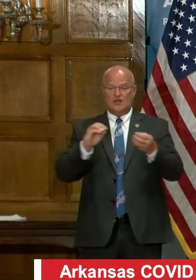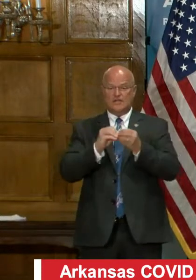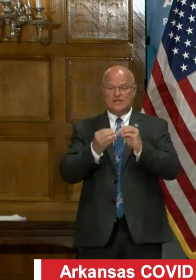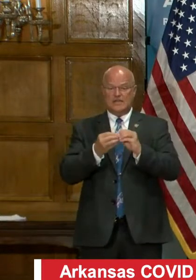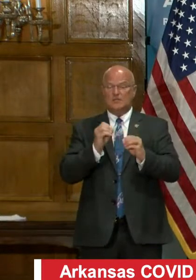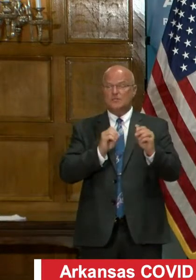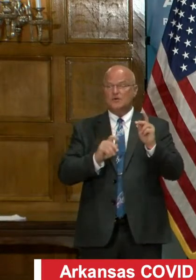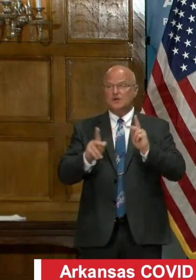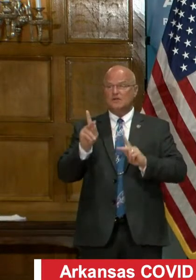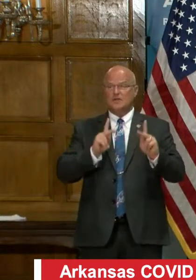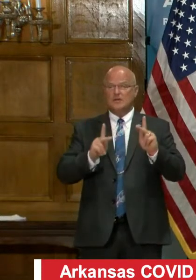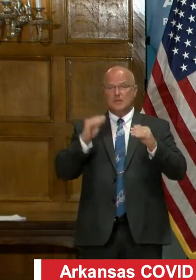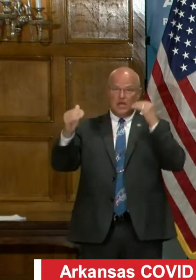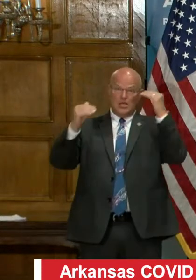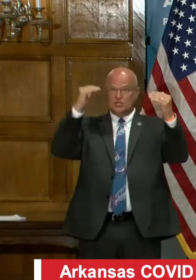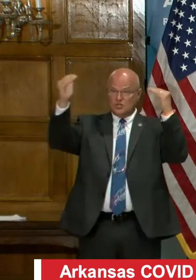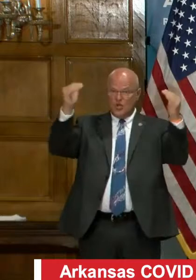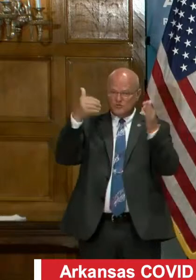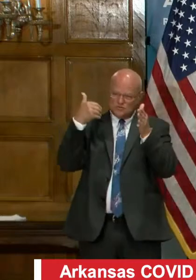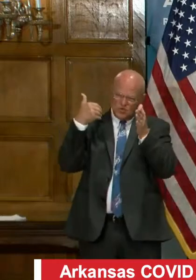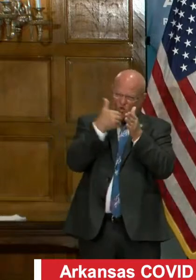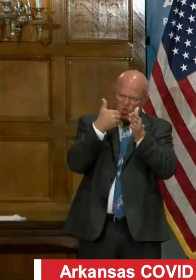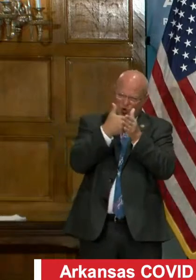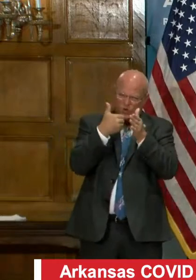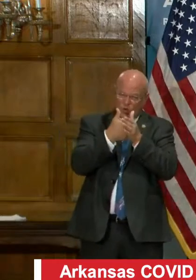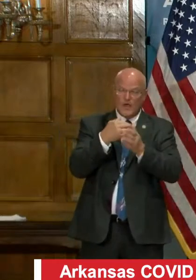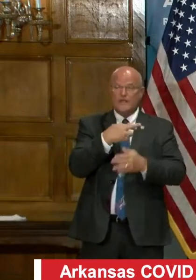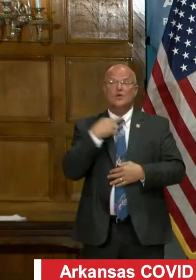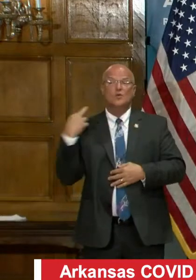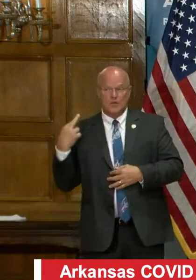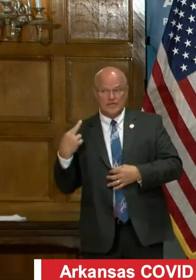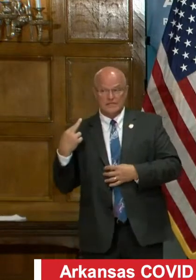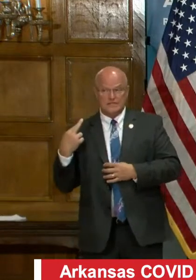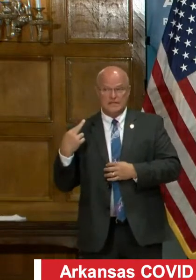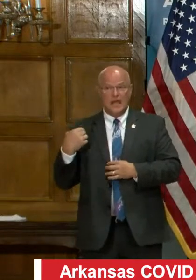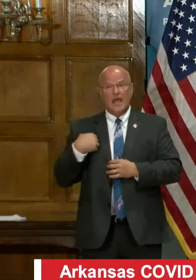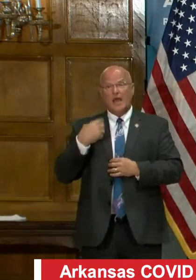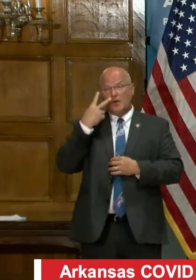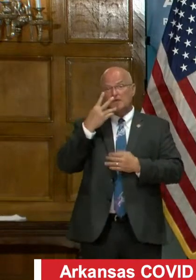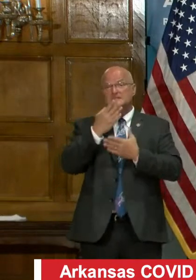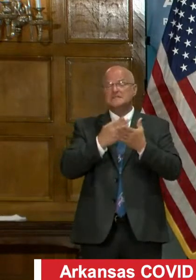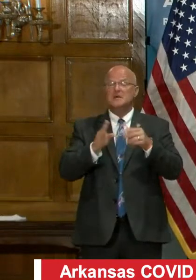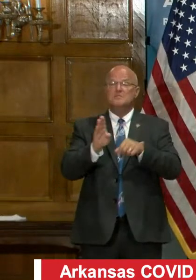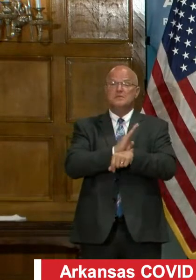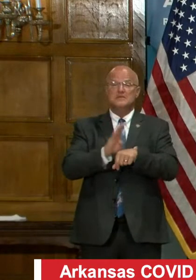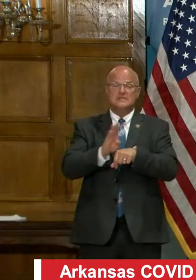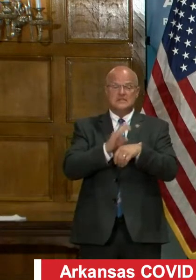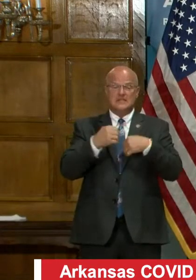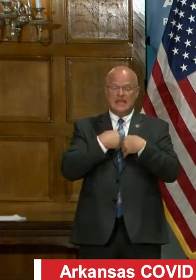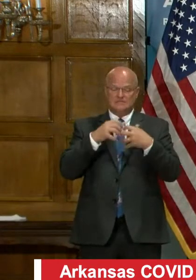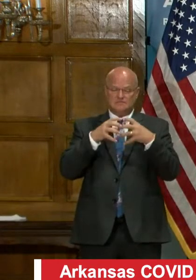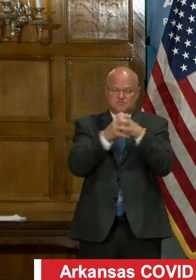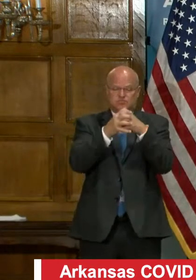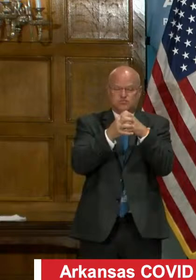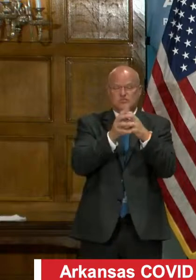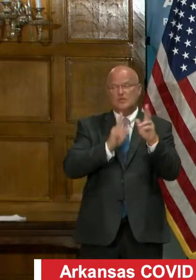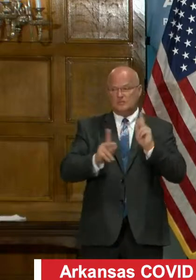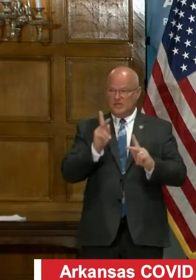of especially adults in close quarters, that's a risk, and we have seen some businesses where we've had